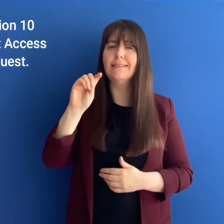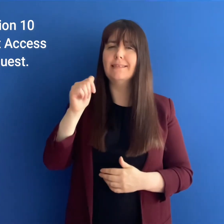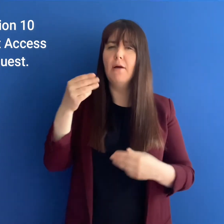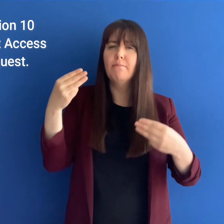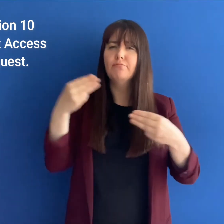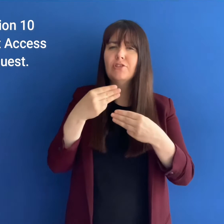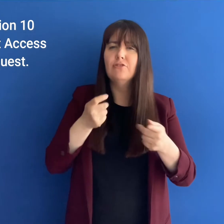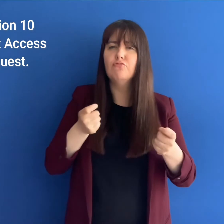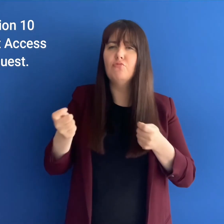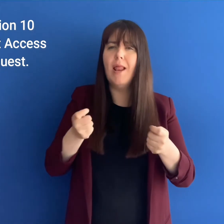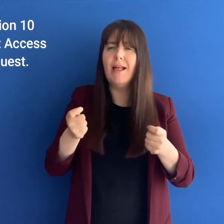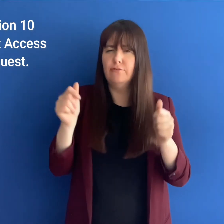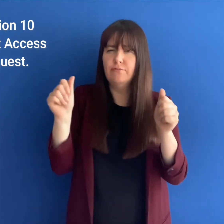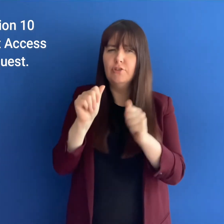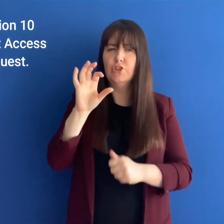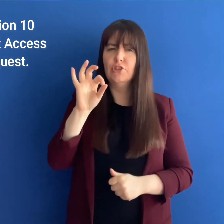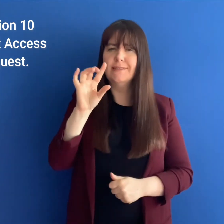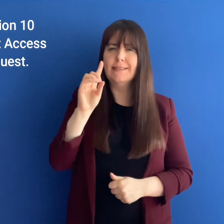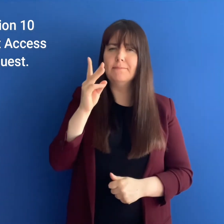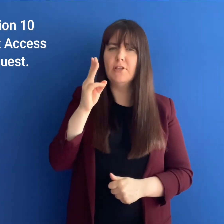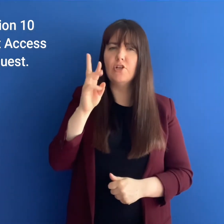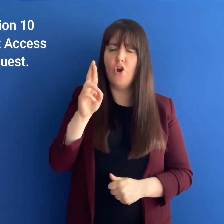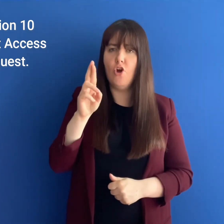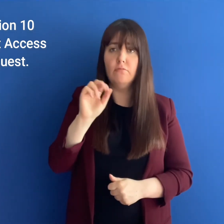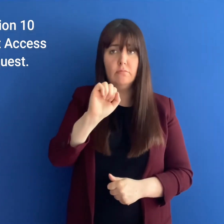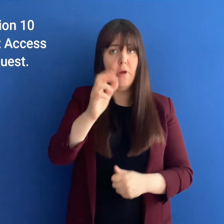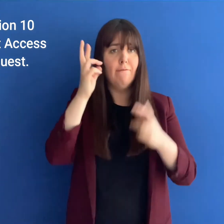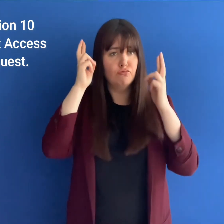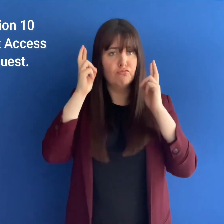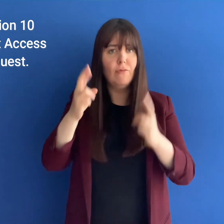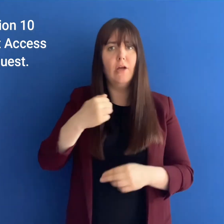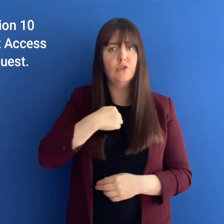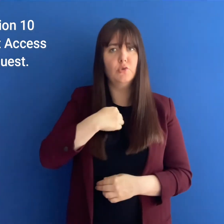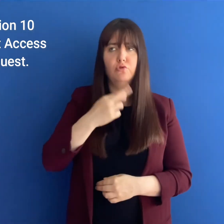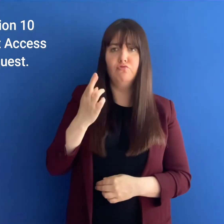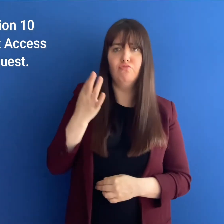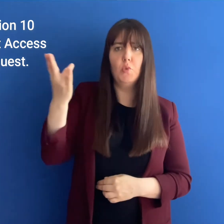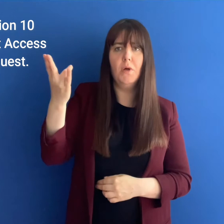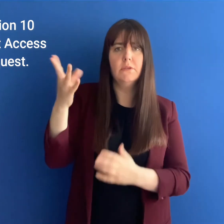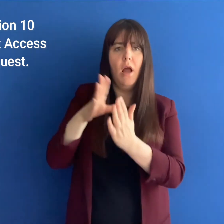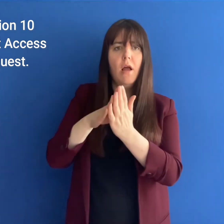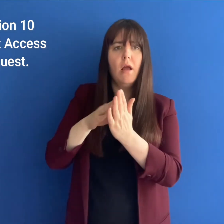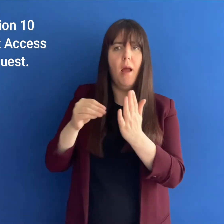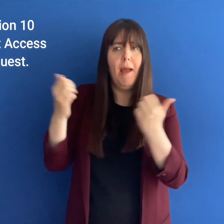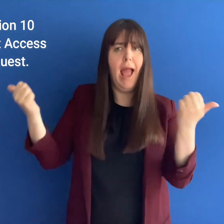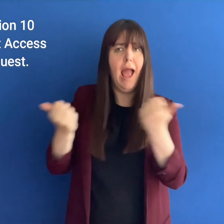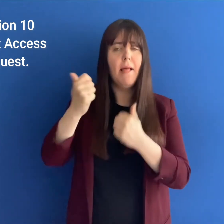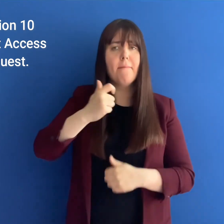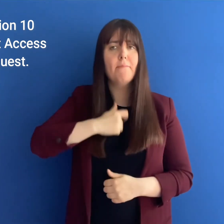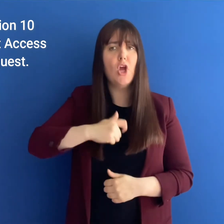Under the General Data Protection Regulation, GDPR, it is your right to request a copy